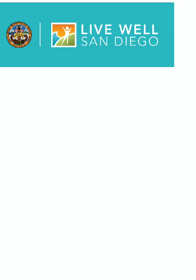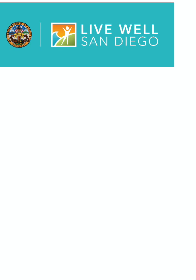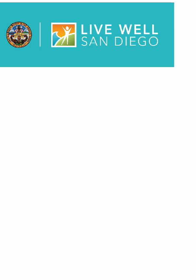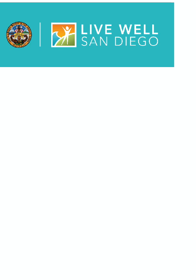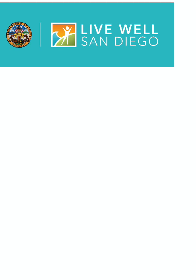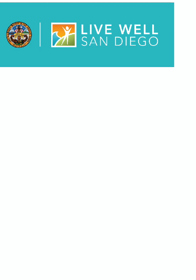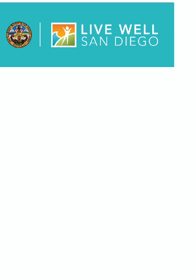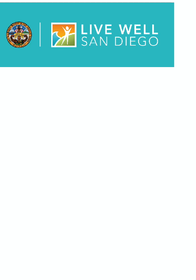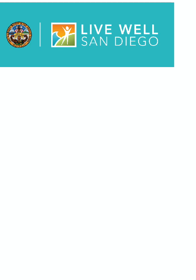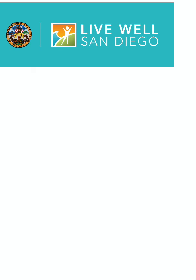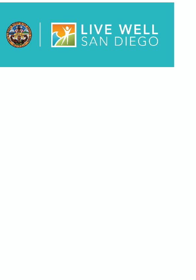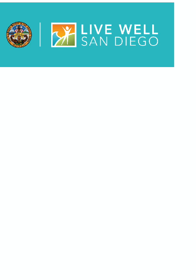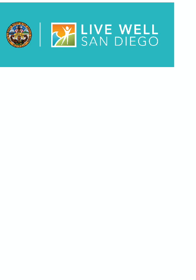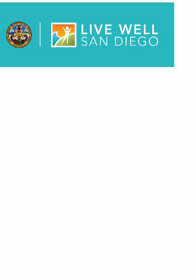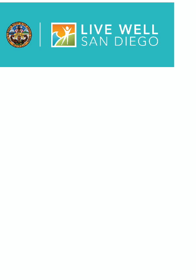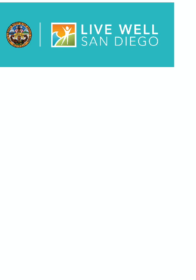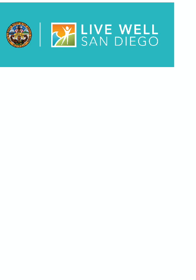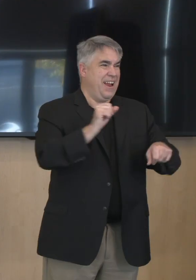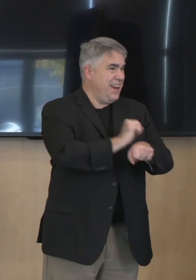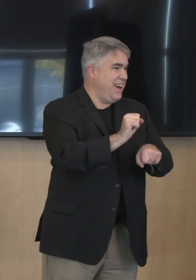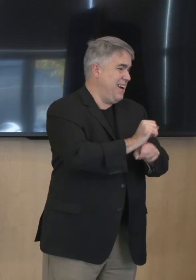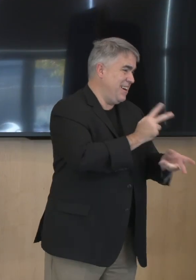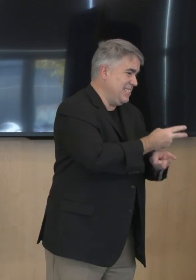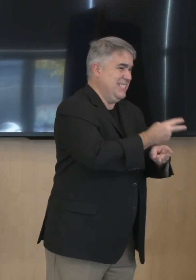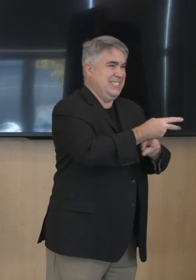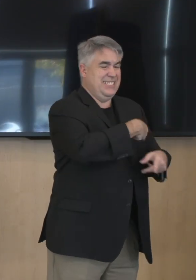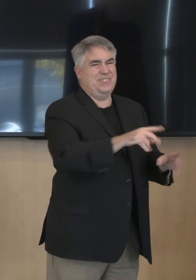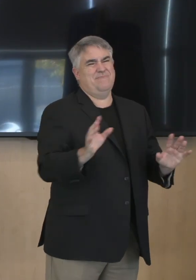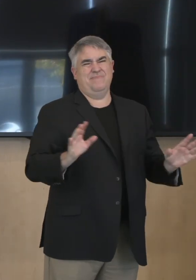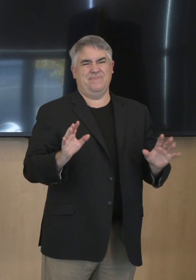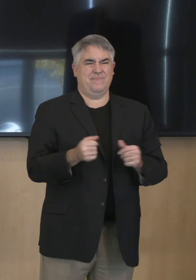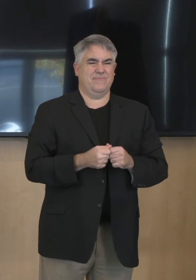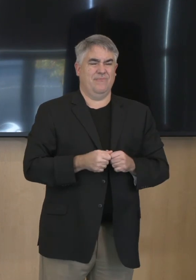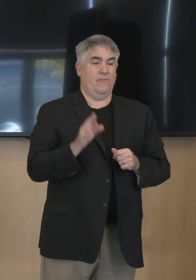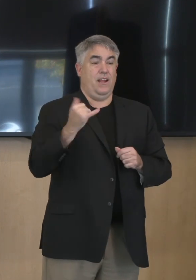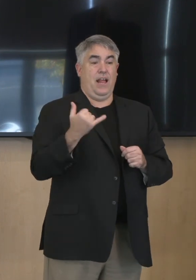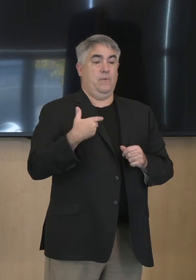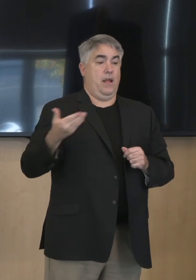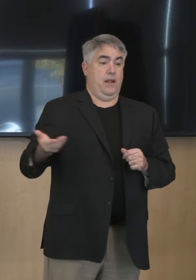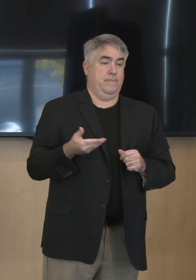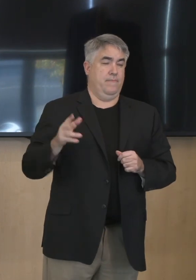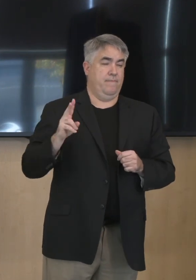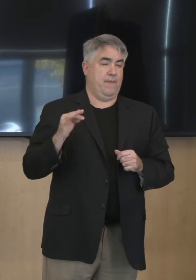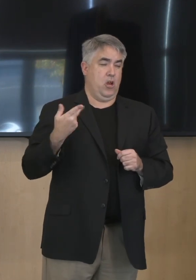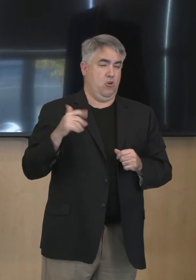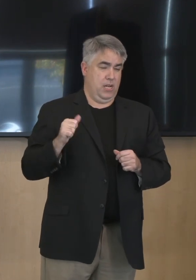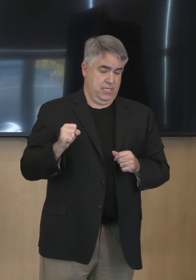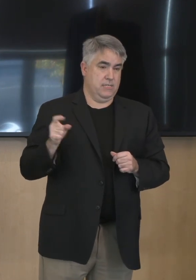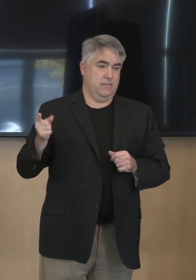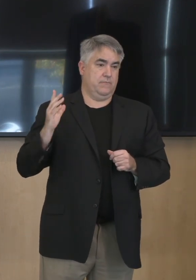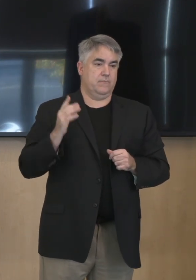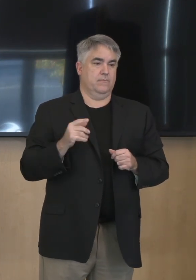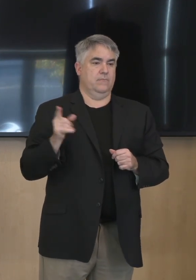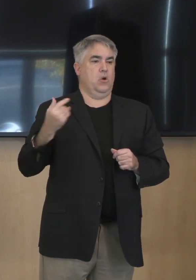challenges that our hospitals face today. With that, I would like to introduce Supervisor Nora Vargas, who is the new member of the